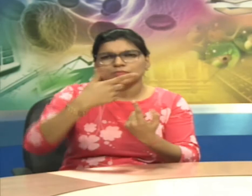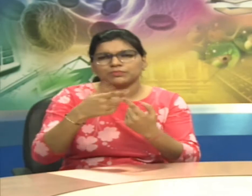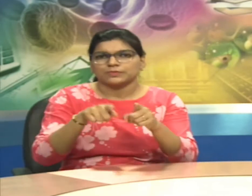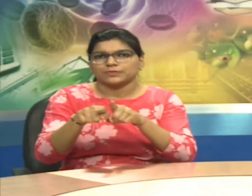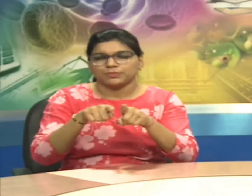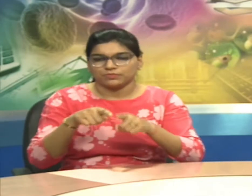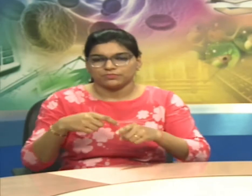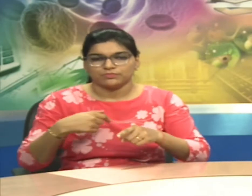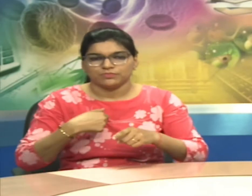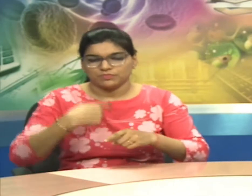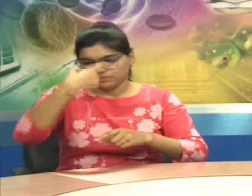circulating, which means,